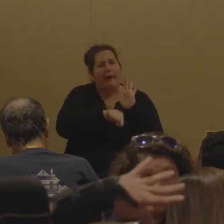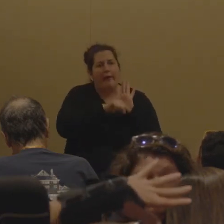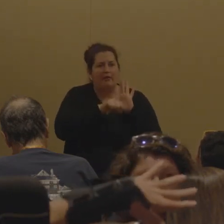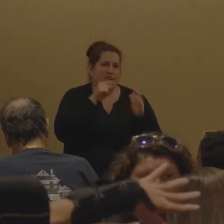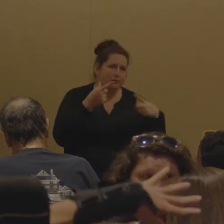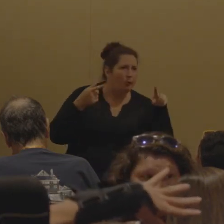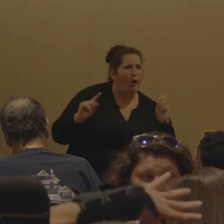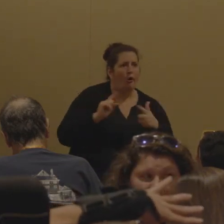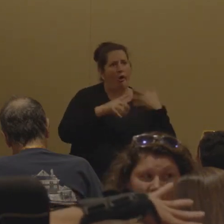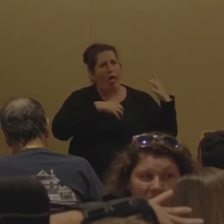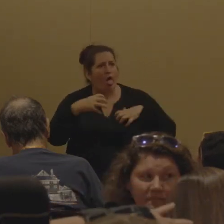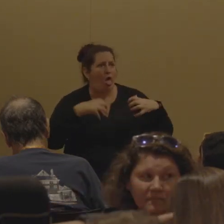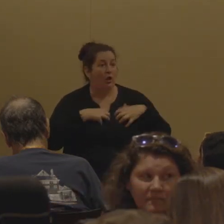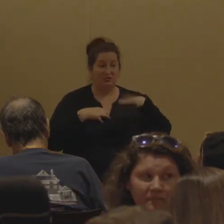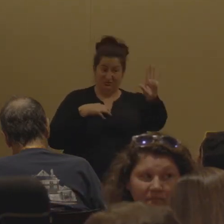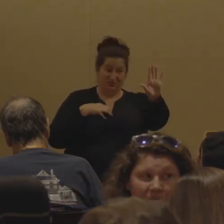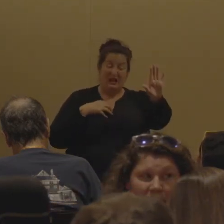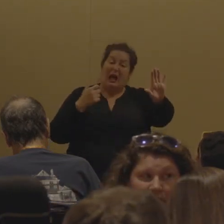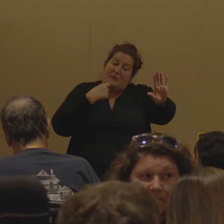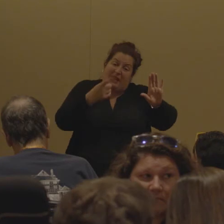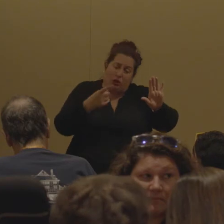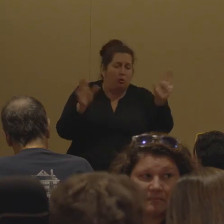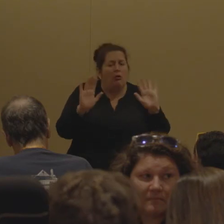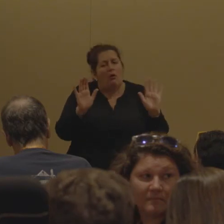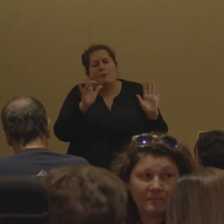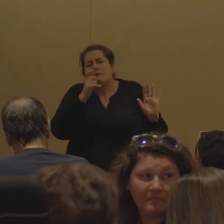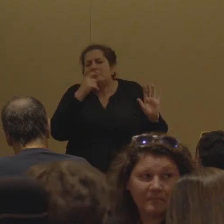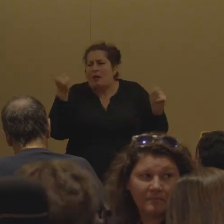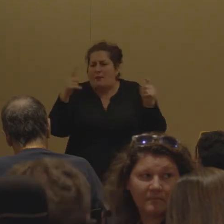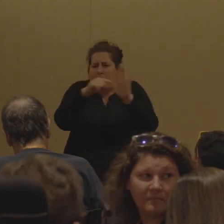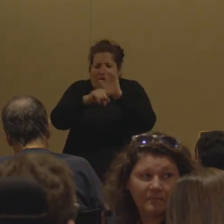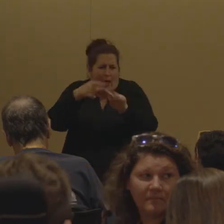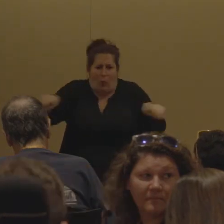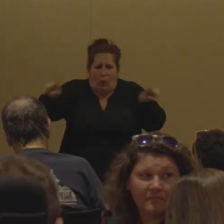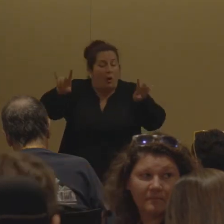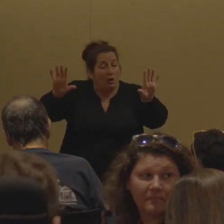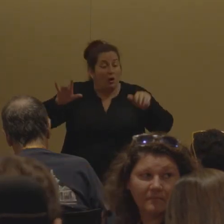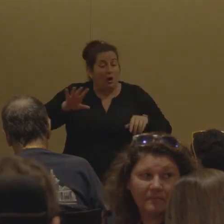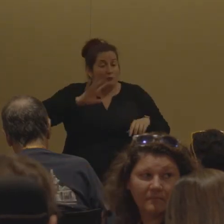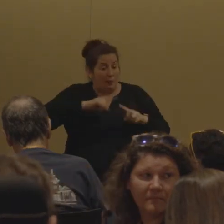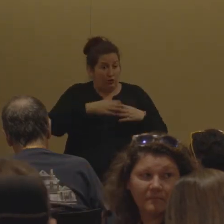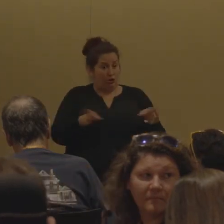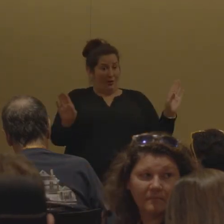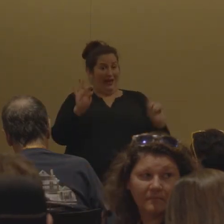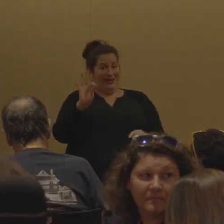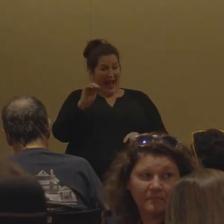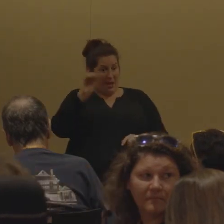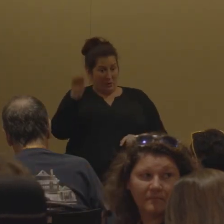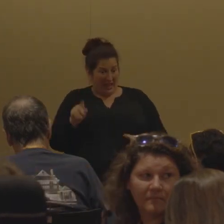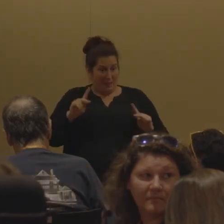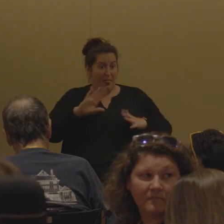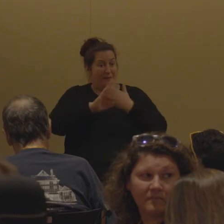it doesn't work or whatever. I would venture to say, and I'm not saying that about anybody in here, I would venture to say that 90% of those people